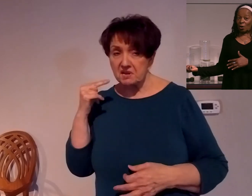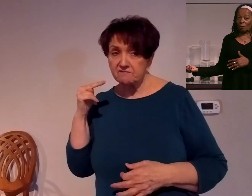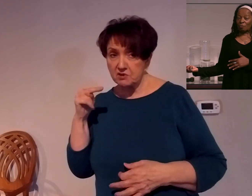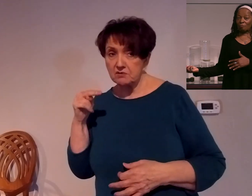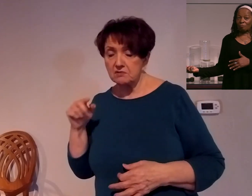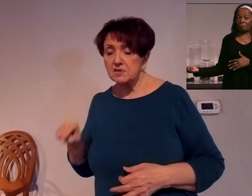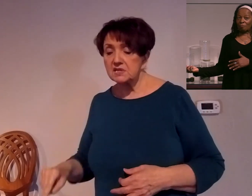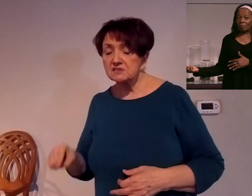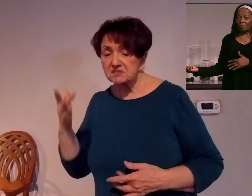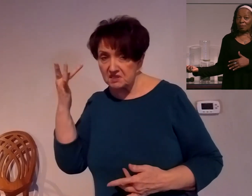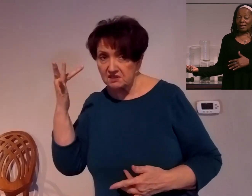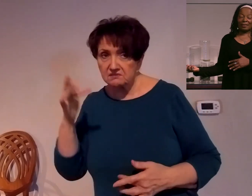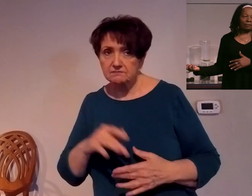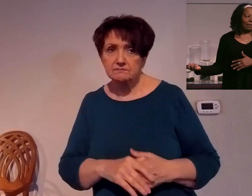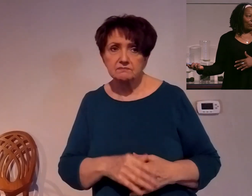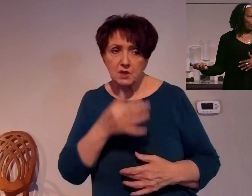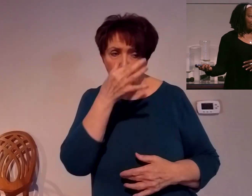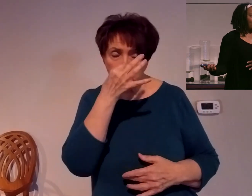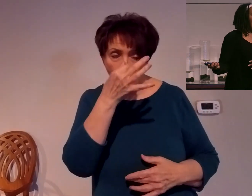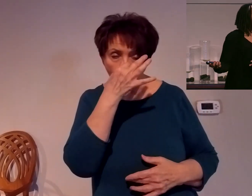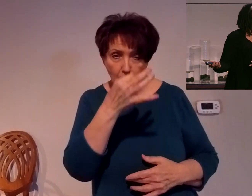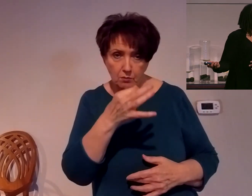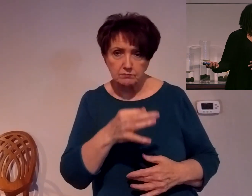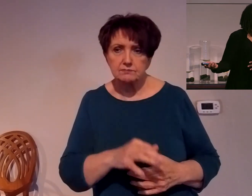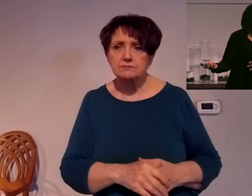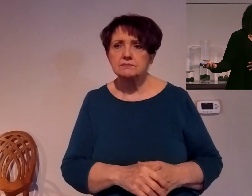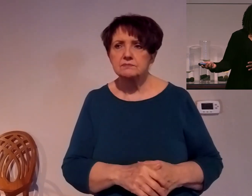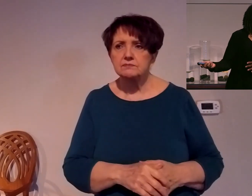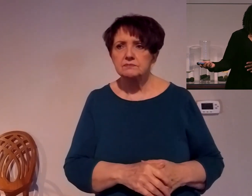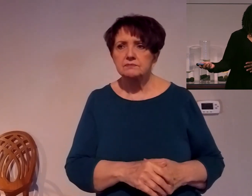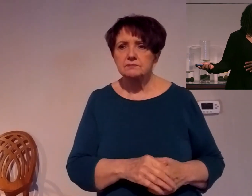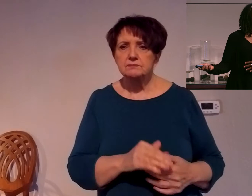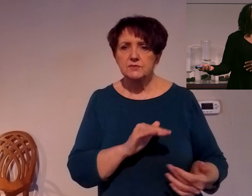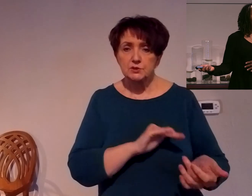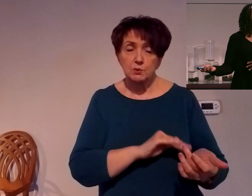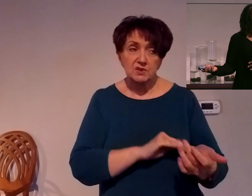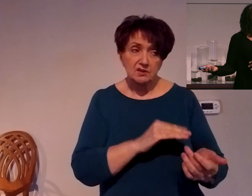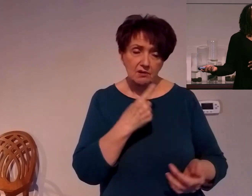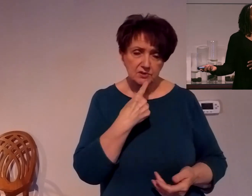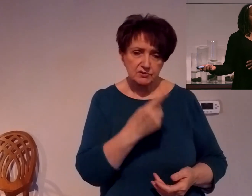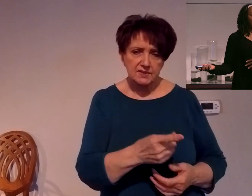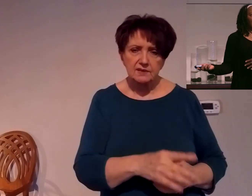half ago. At least that's what the doctors said.